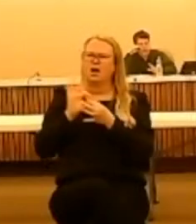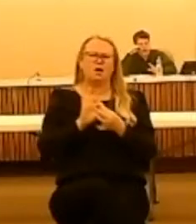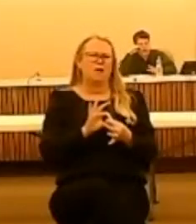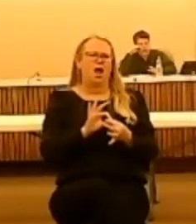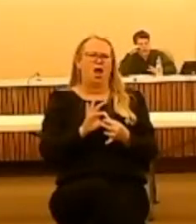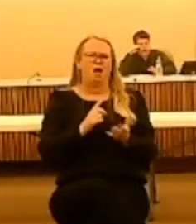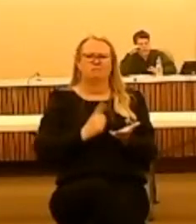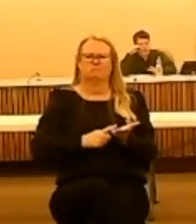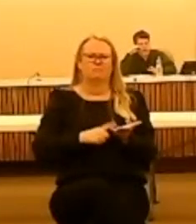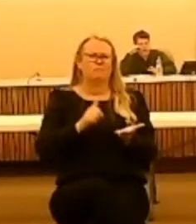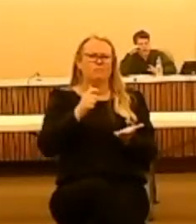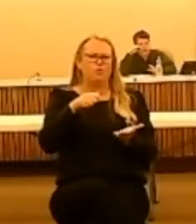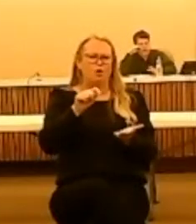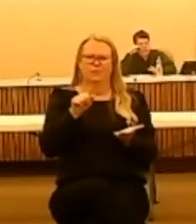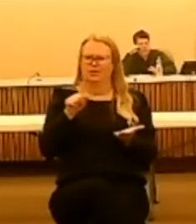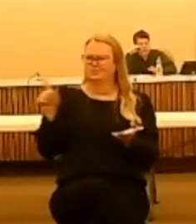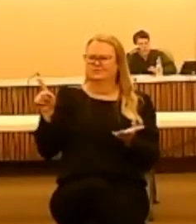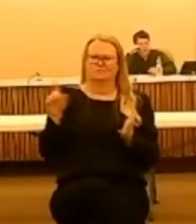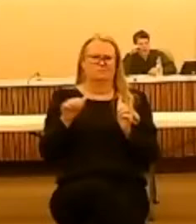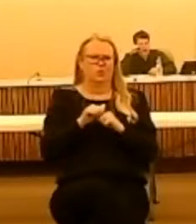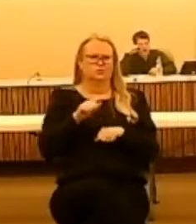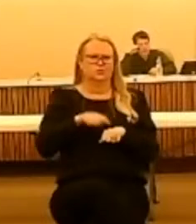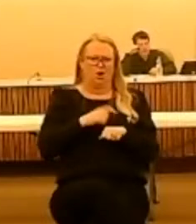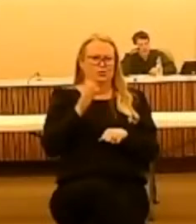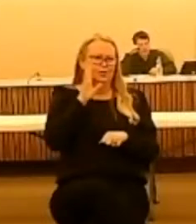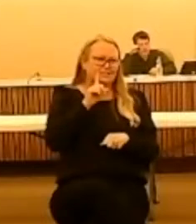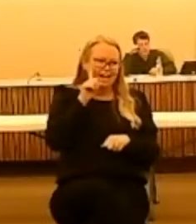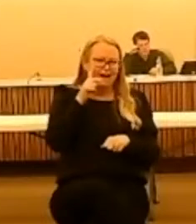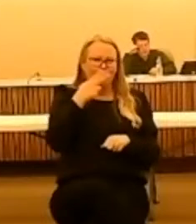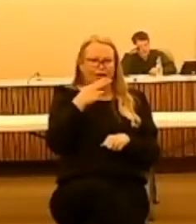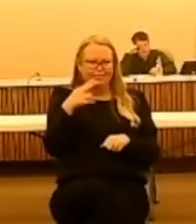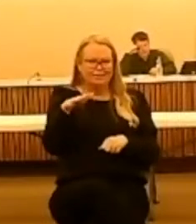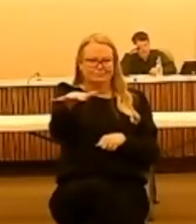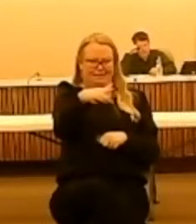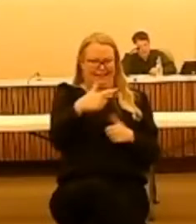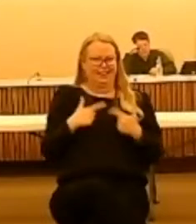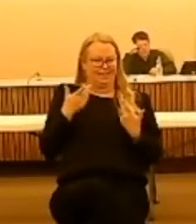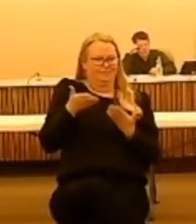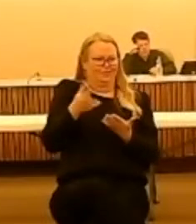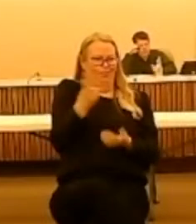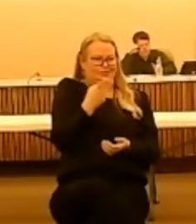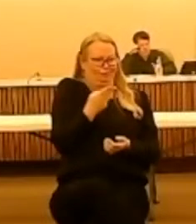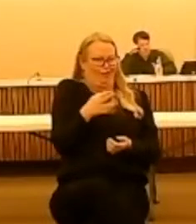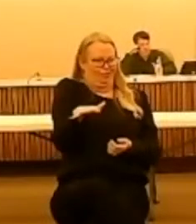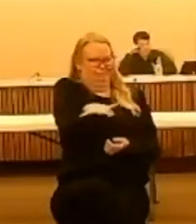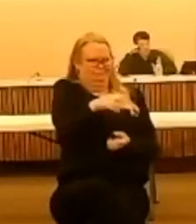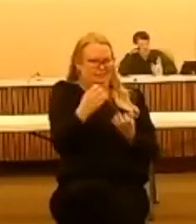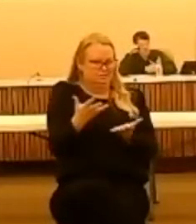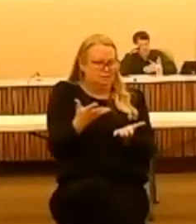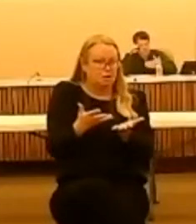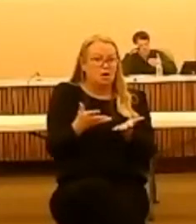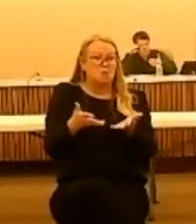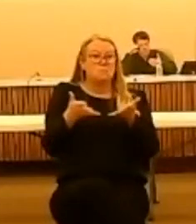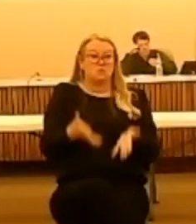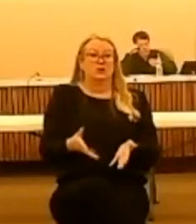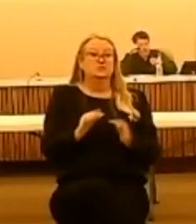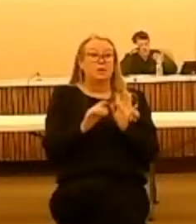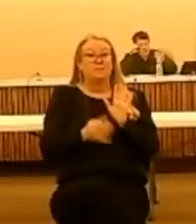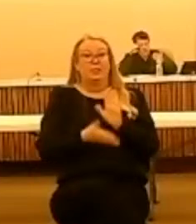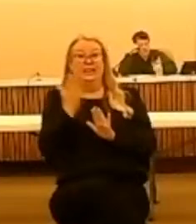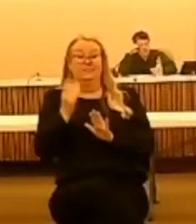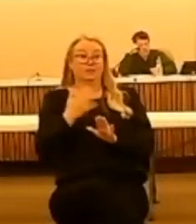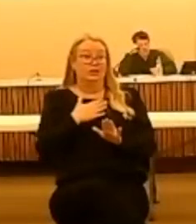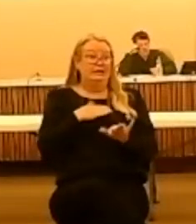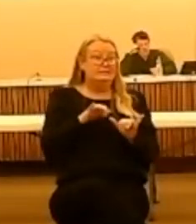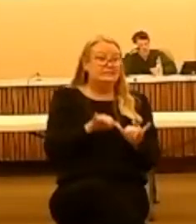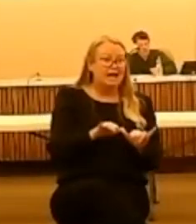there were a lot of deaf and hard of hearing individuals who live in that neighborhood. So the rest of the stuff is general business. If you're willing to stay,